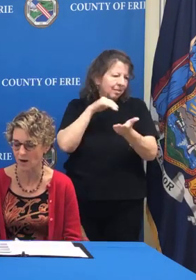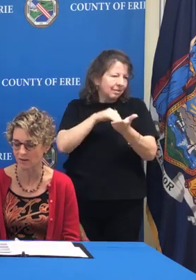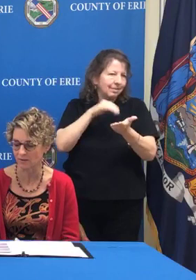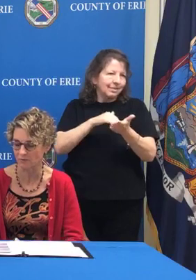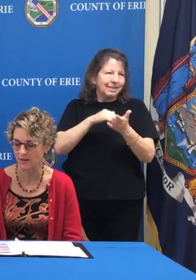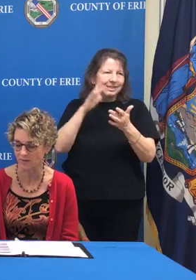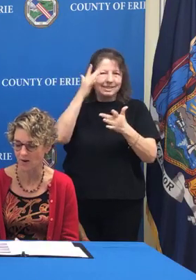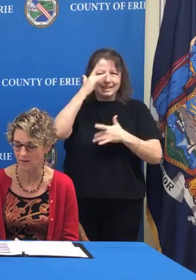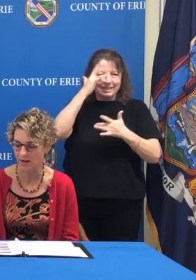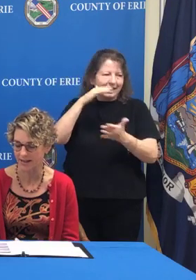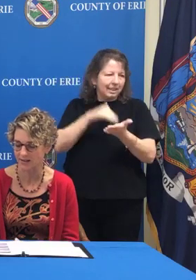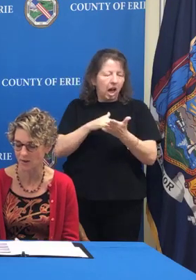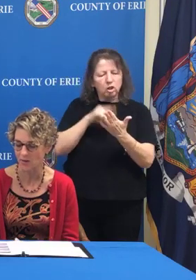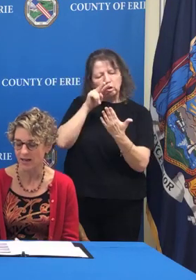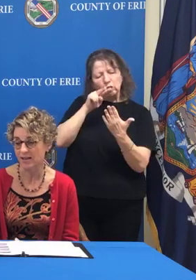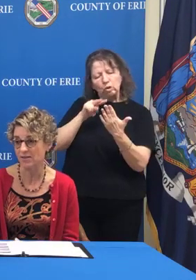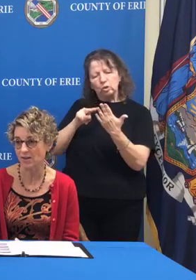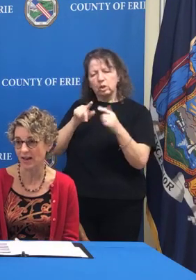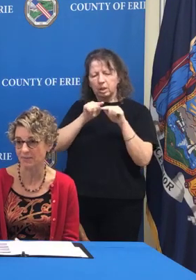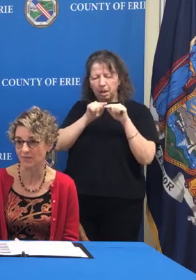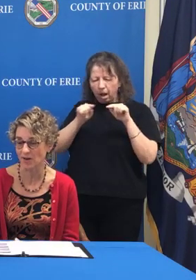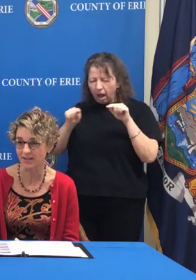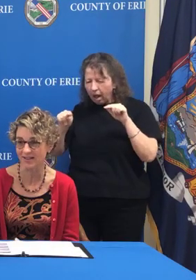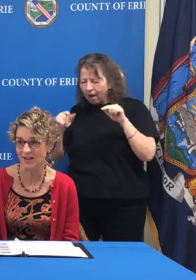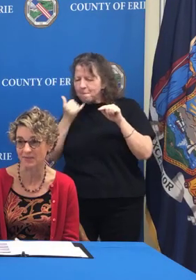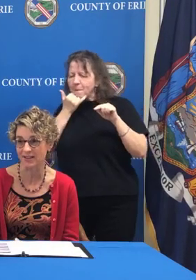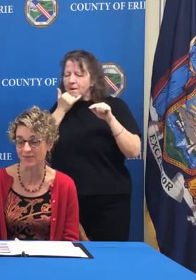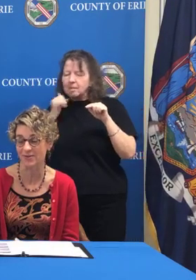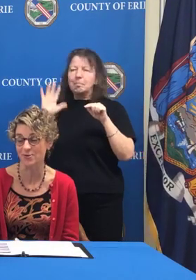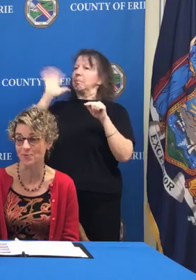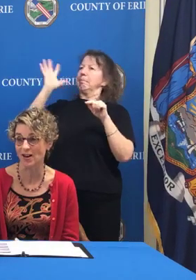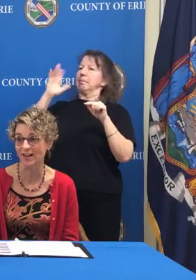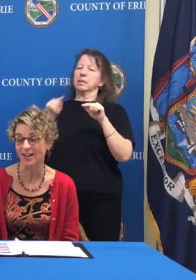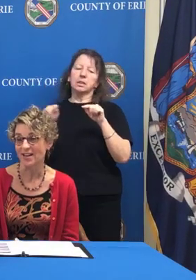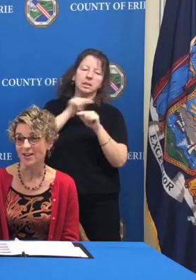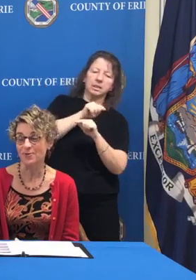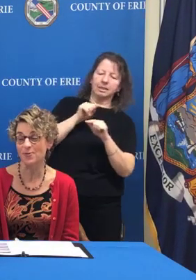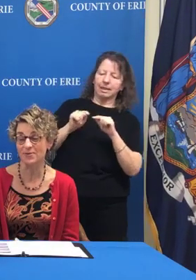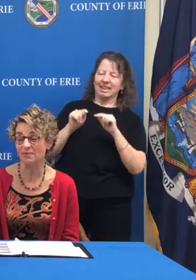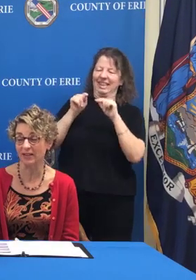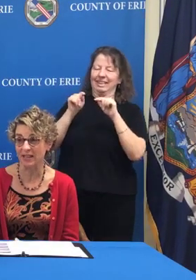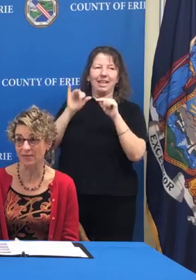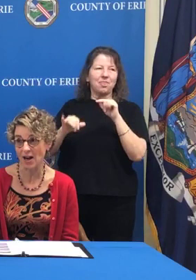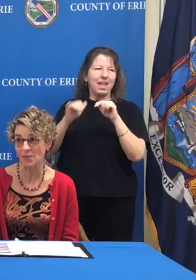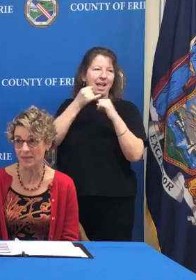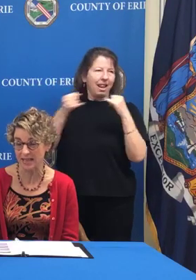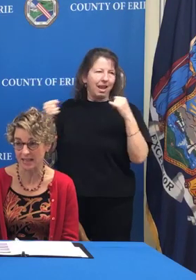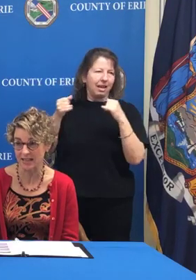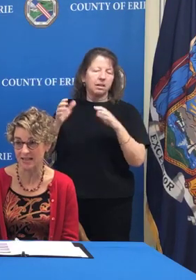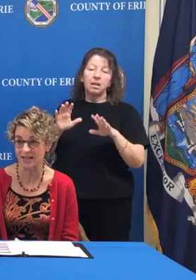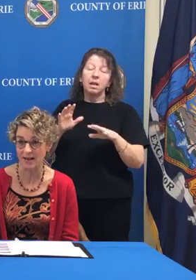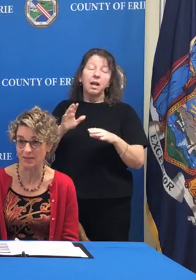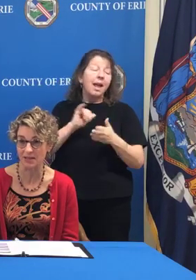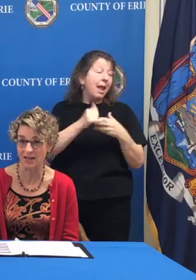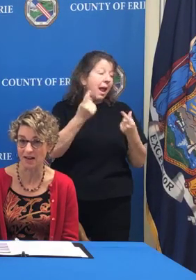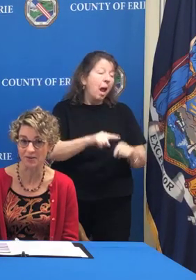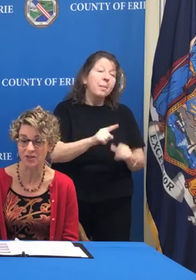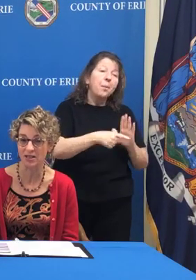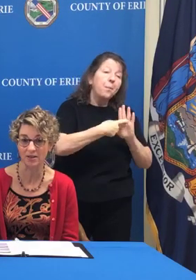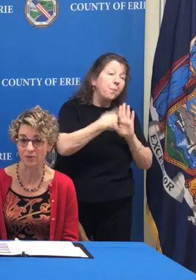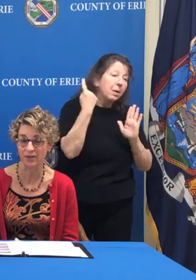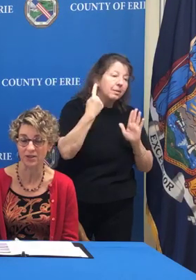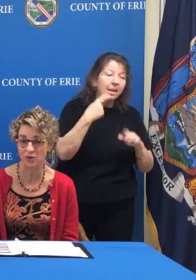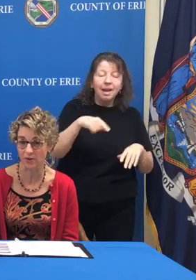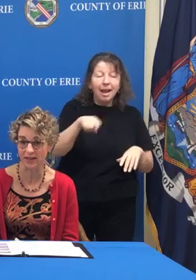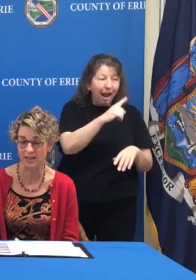read the wrong line. So that's happened once. You wouldn't believe how busy it is in